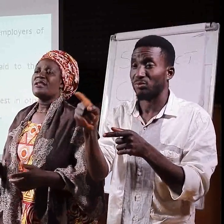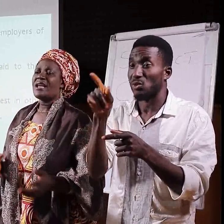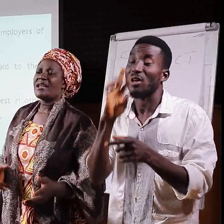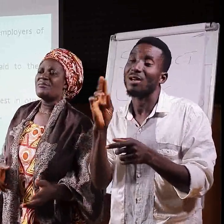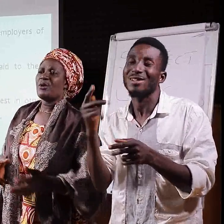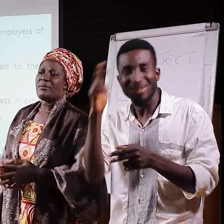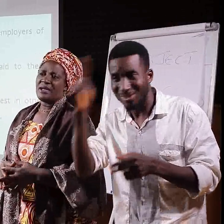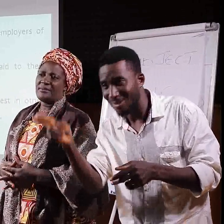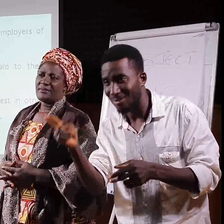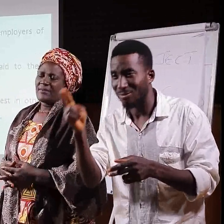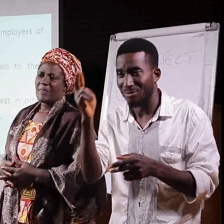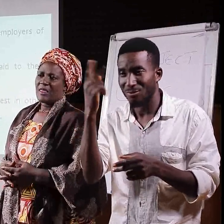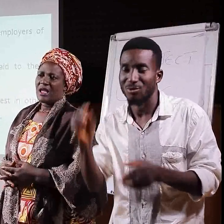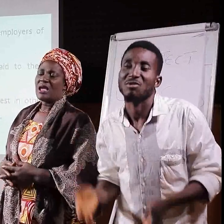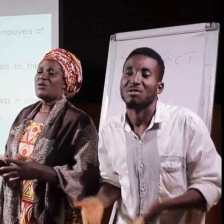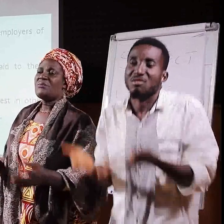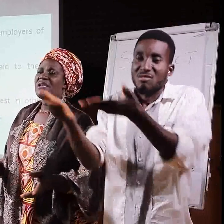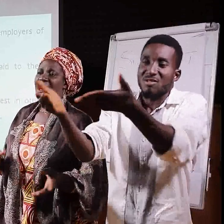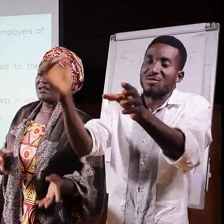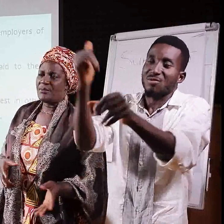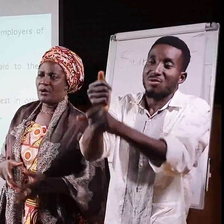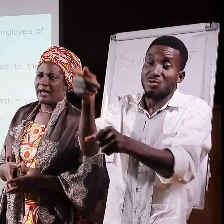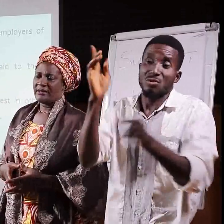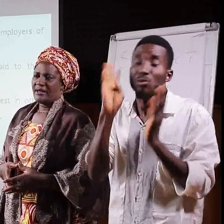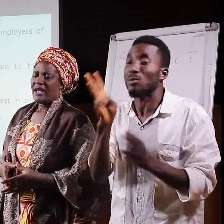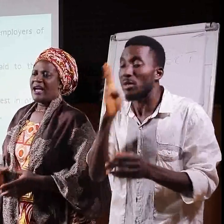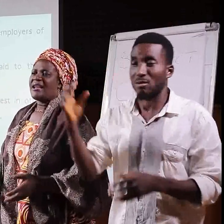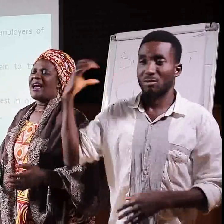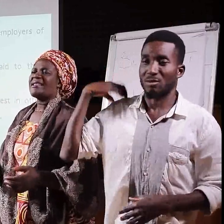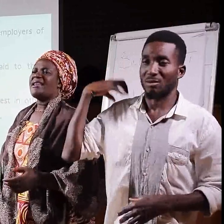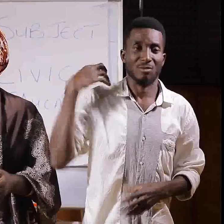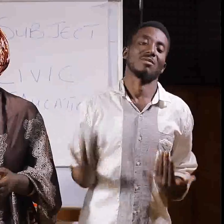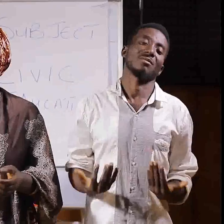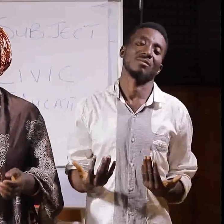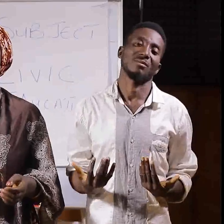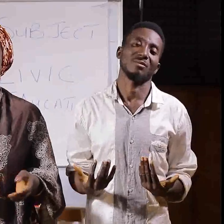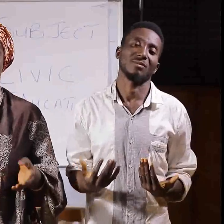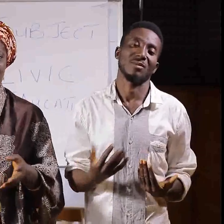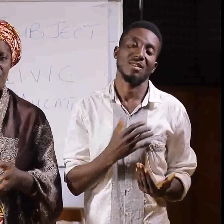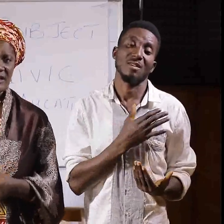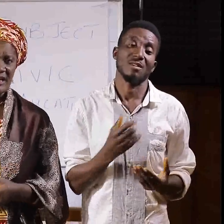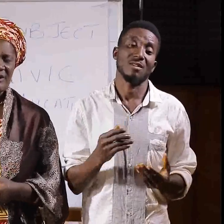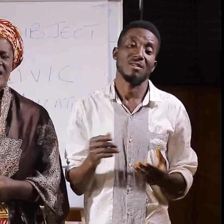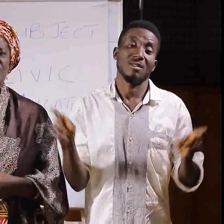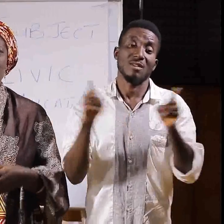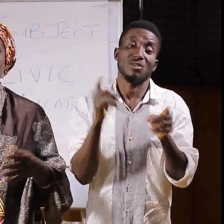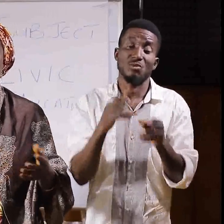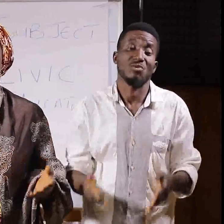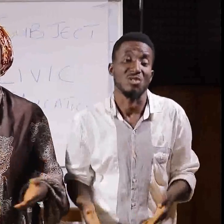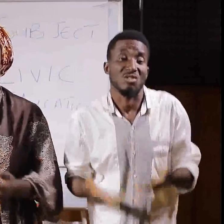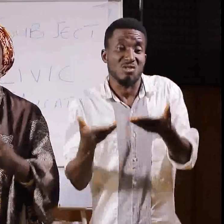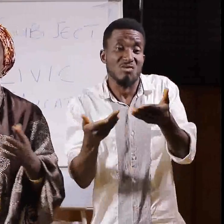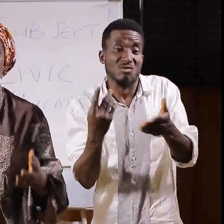of their employment. He will be their employer. And as he gainfully employ them, it